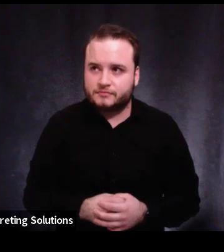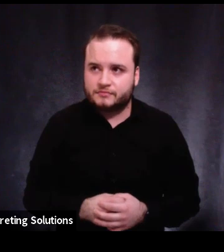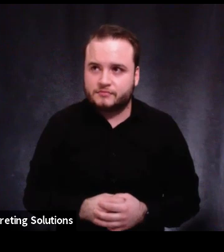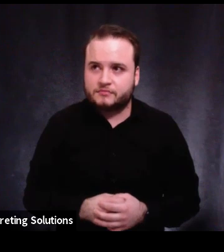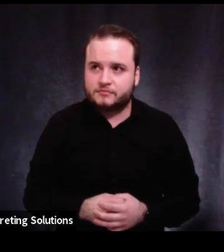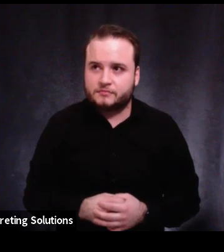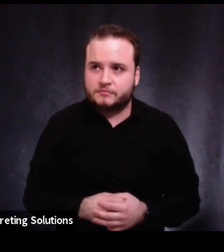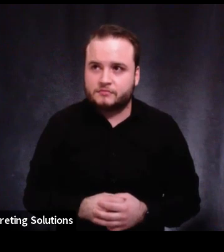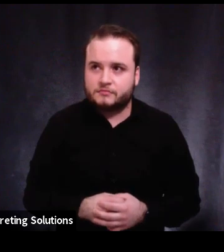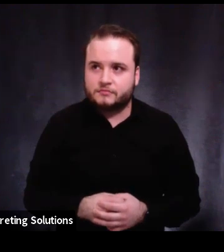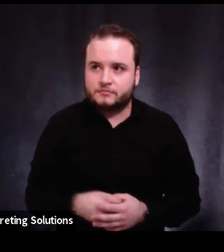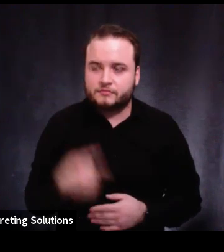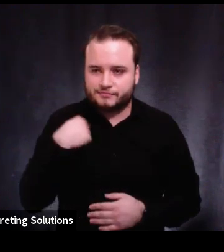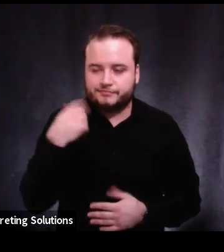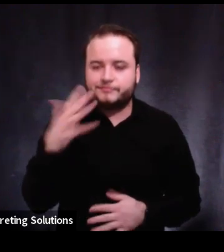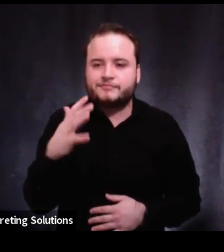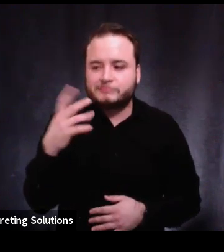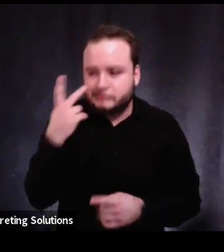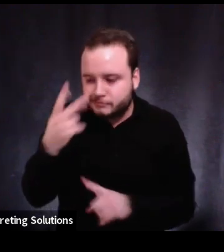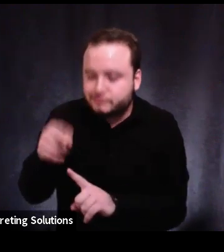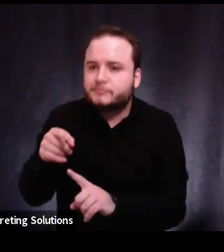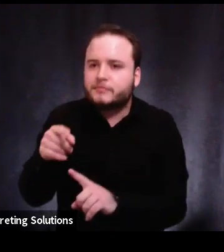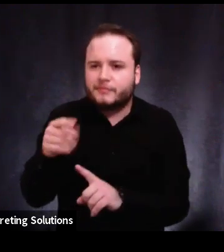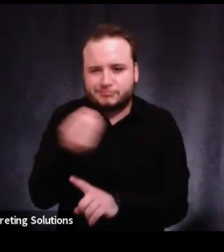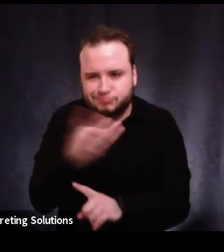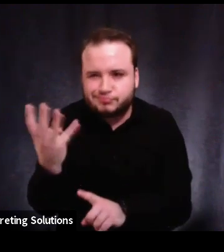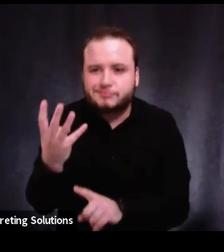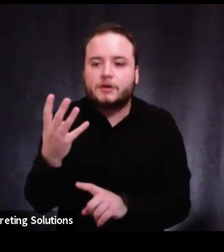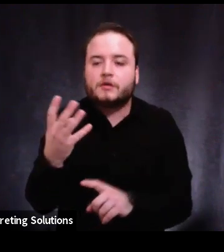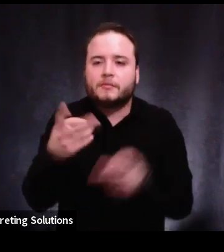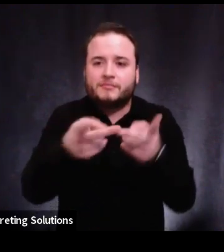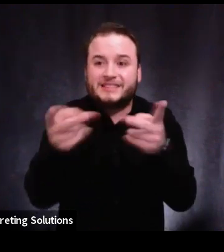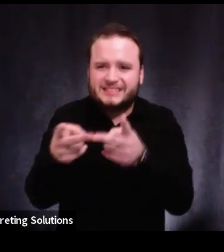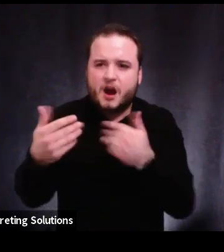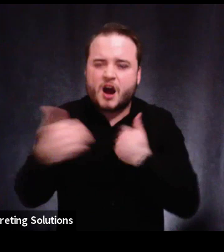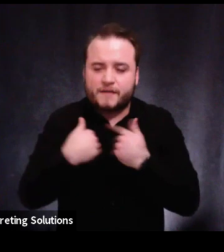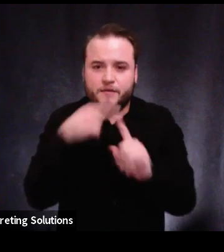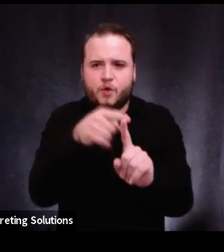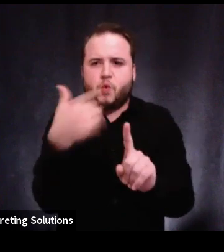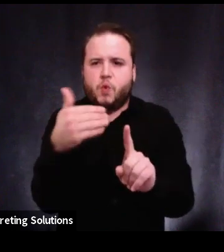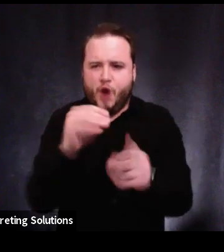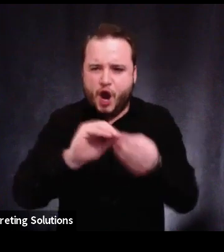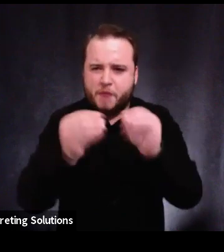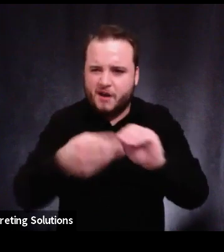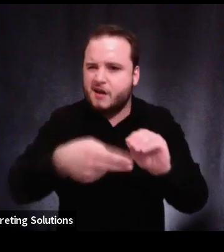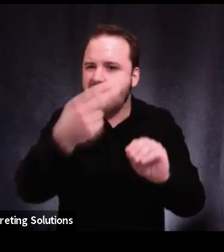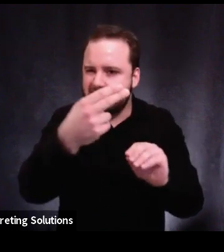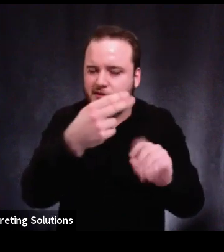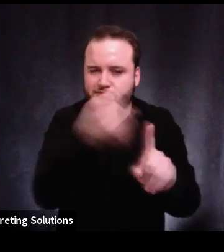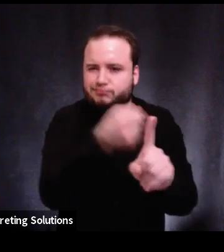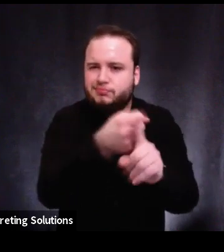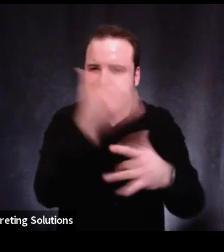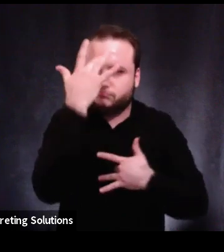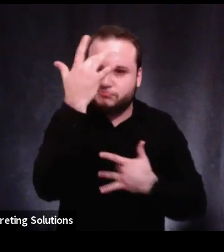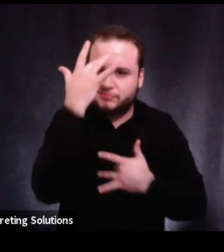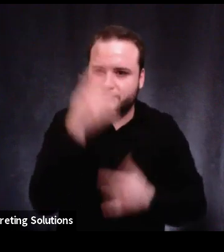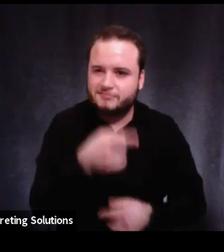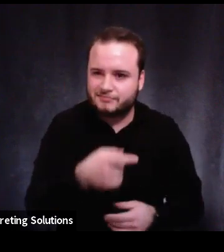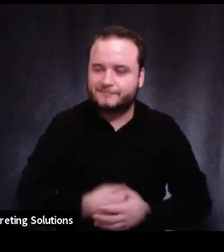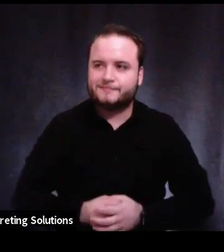multiple cases within a facility. So we do have some hot spots in that regard. And then we're aware